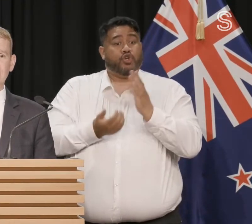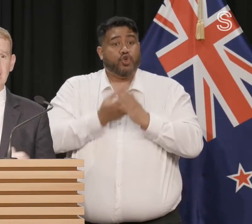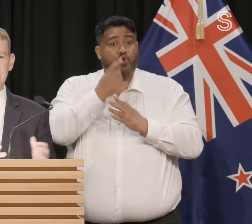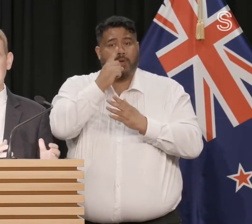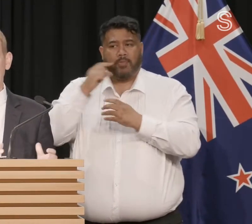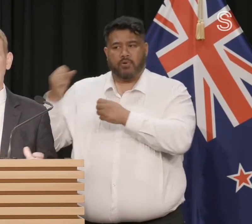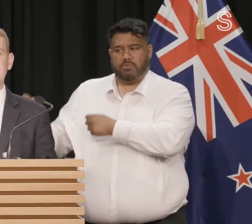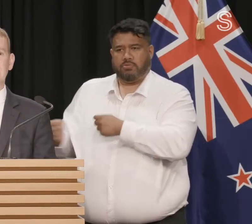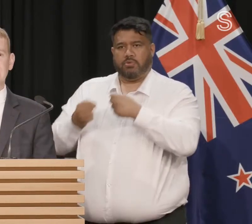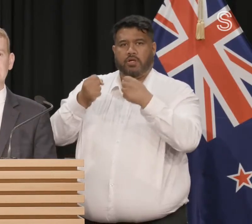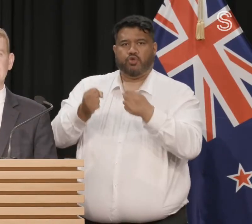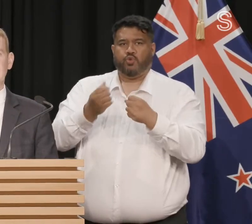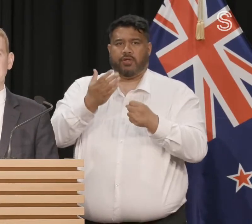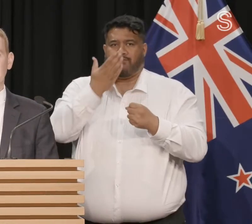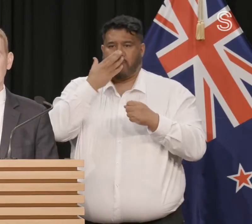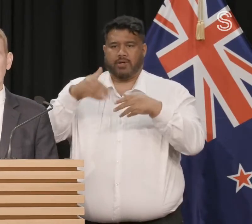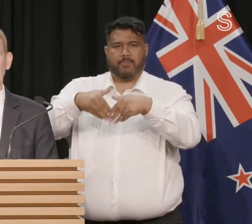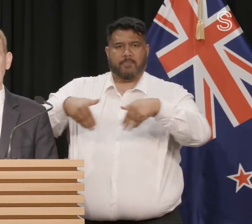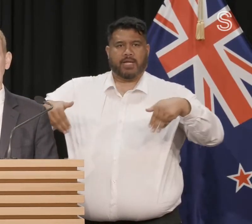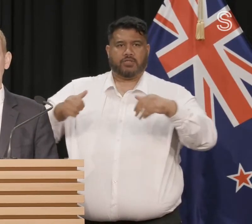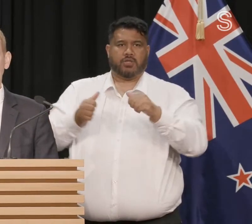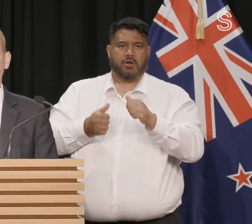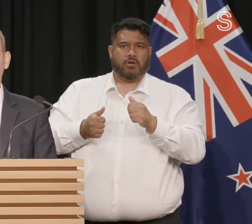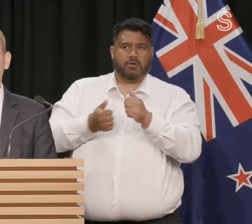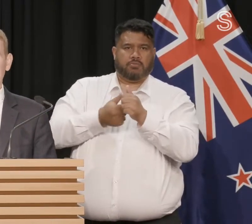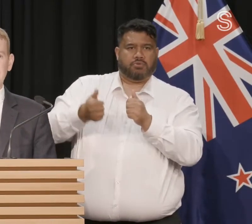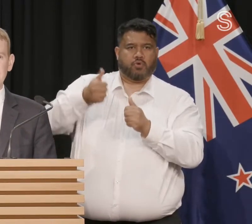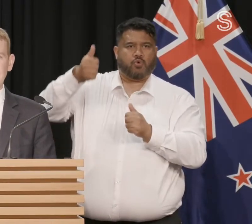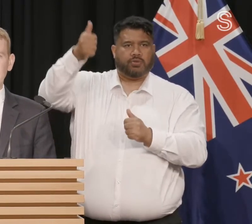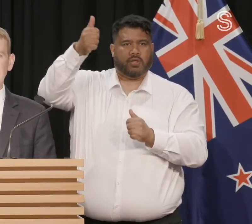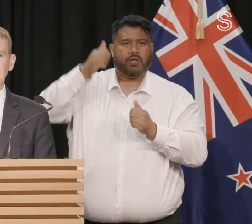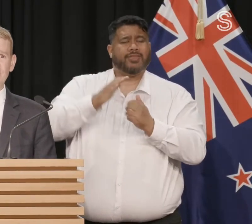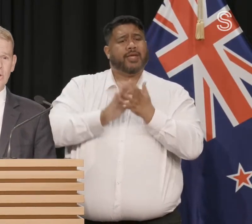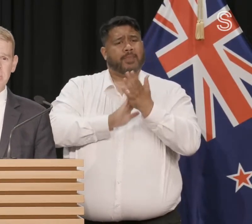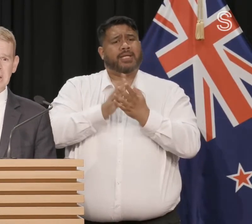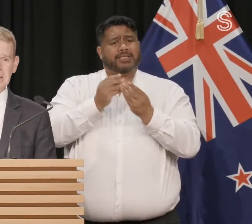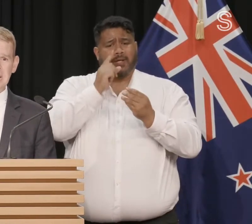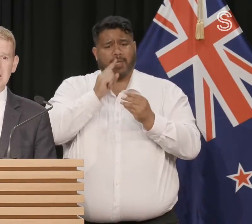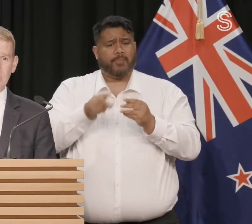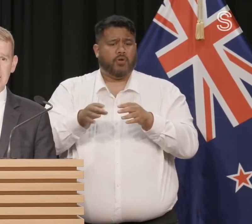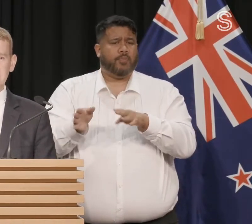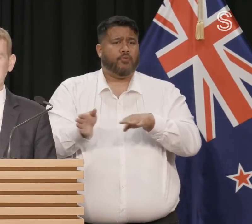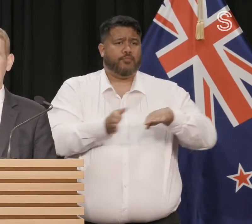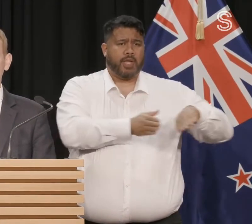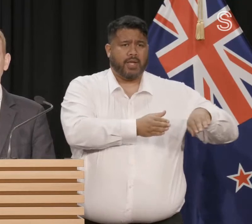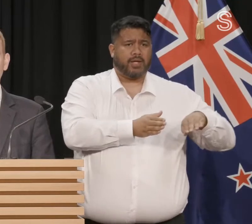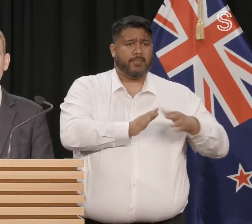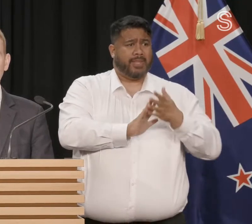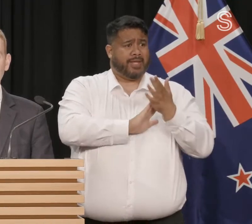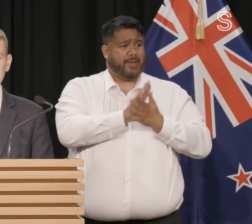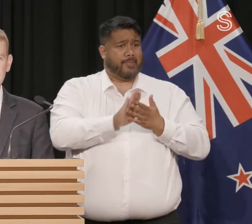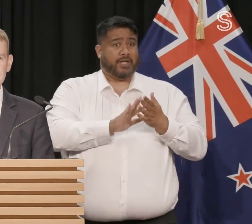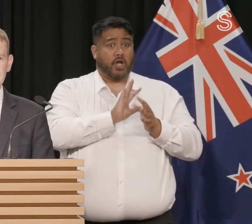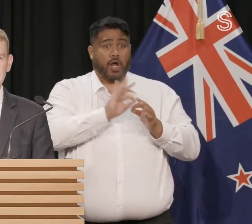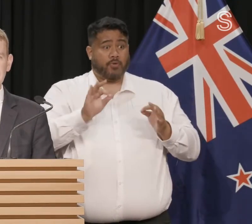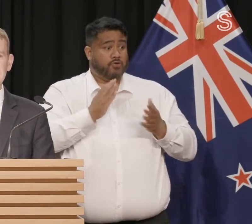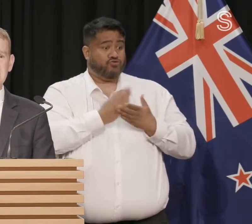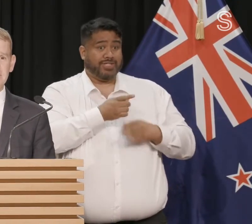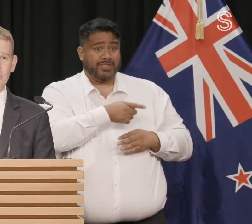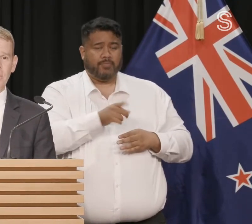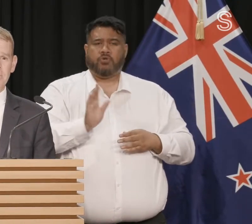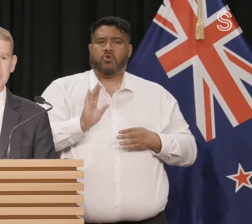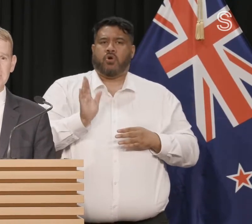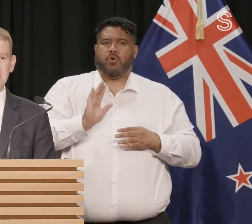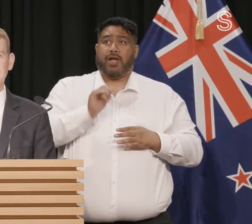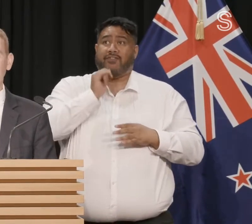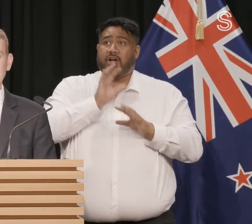front bench. Now, naturally, that means that some people move back off the front bench. That does not mean in any way that I don't have full confidence in them. If I didn't